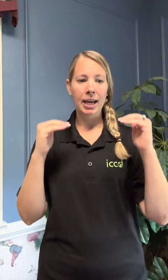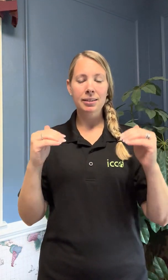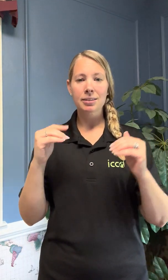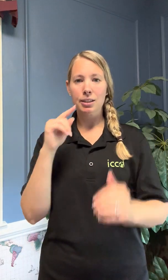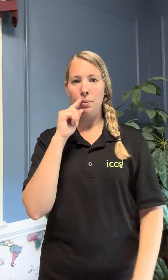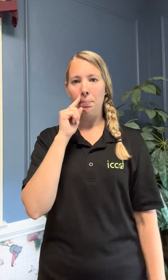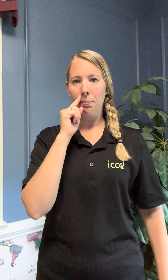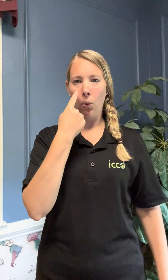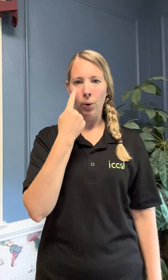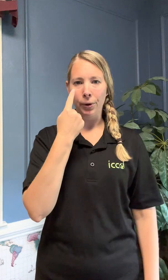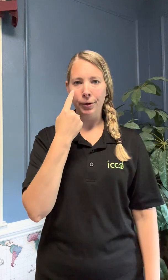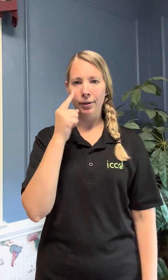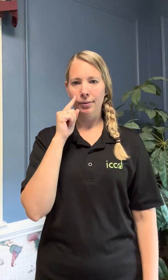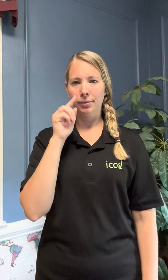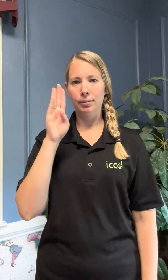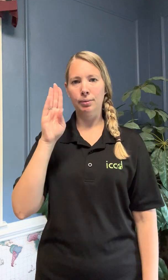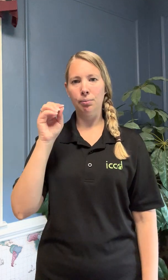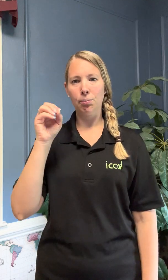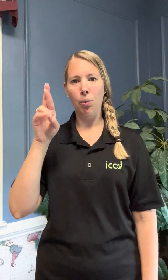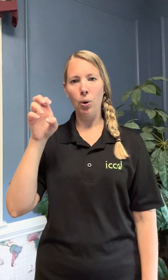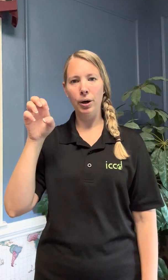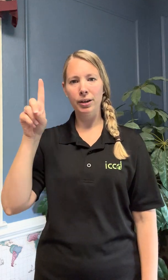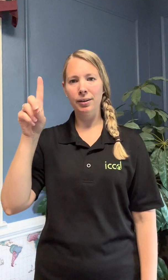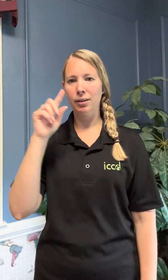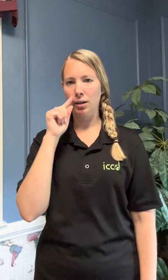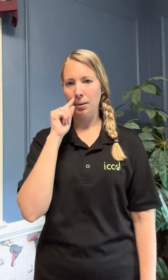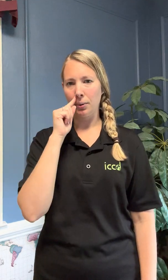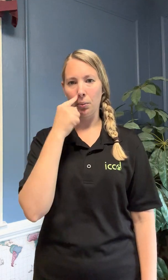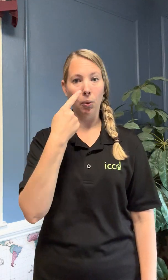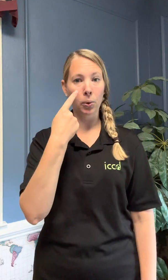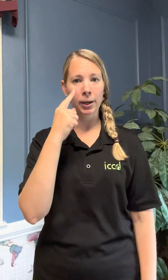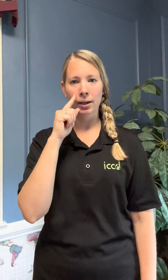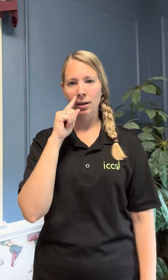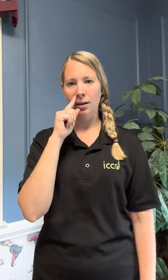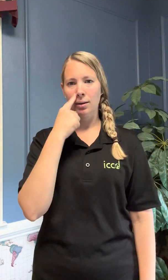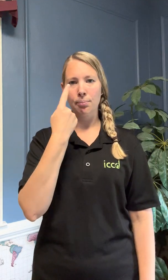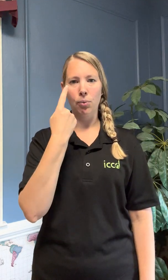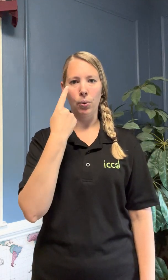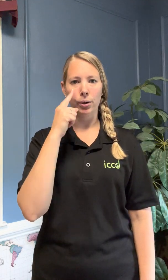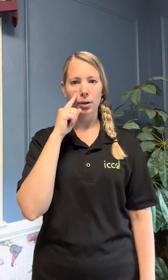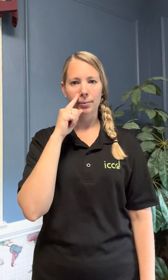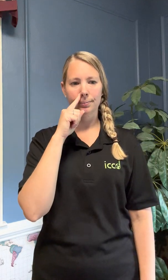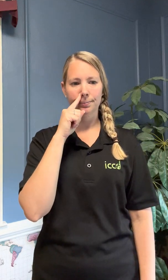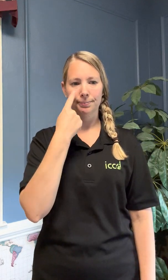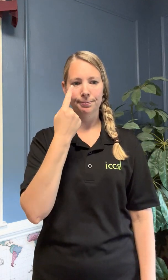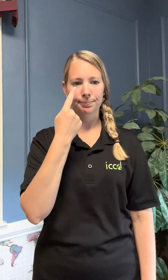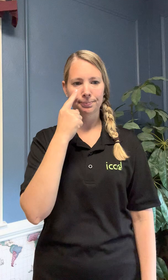Next is bored, bored, or boring, bored.